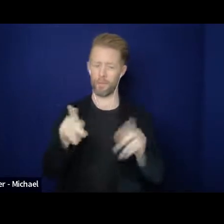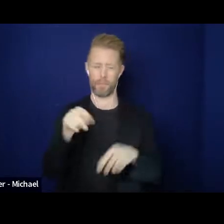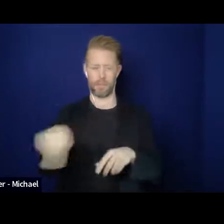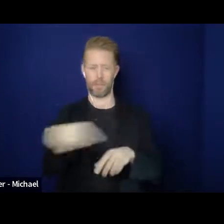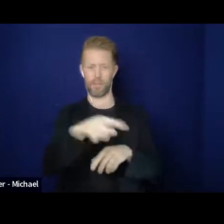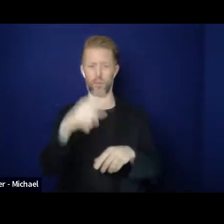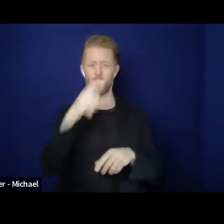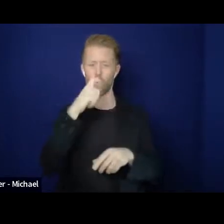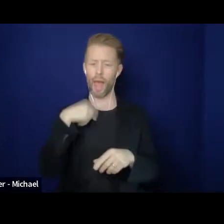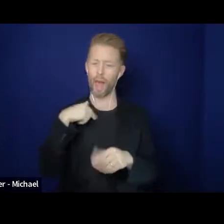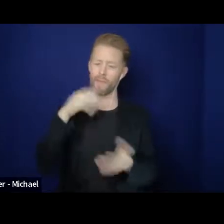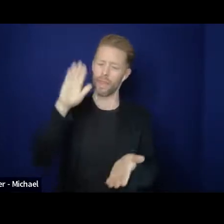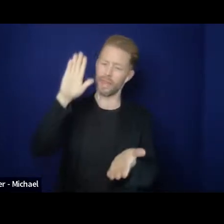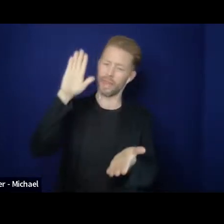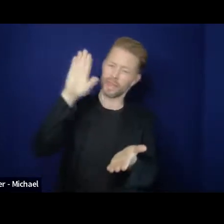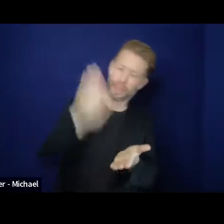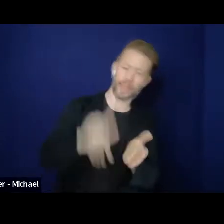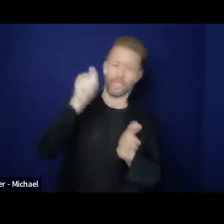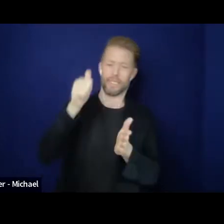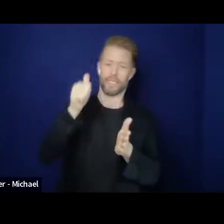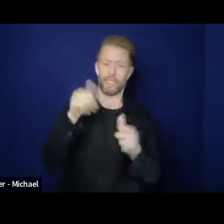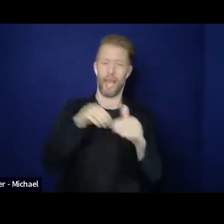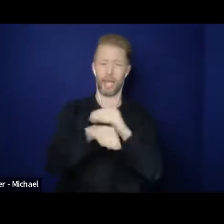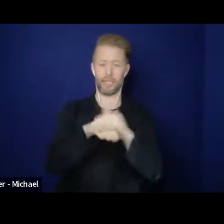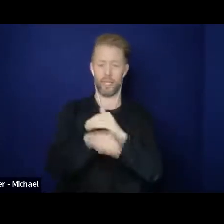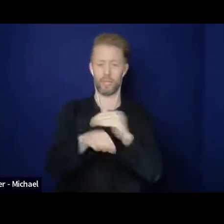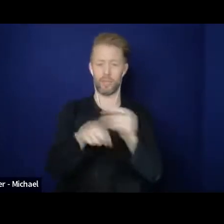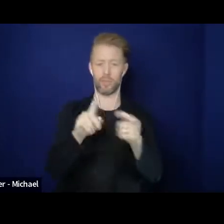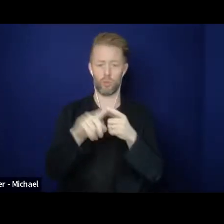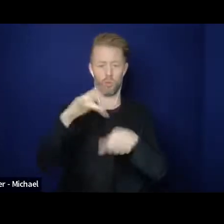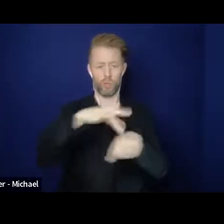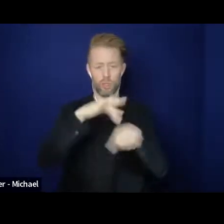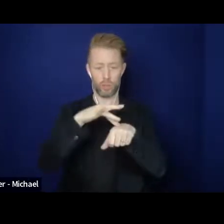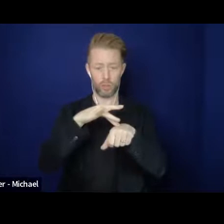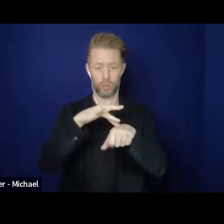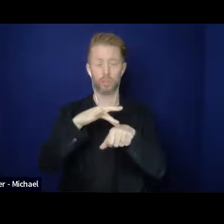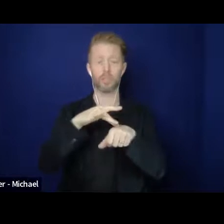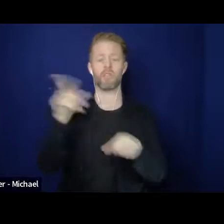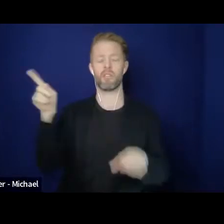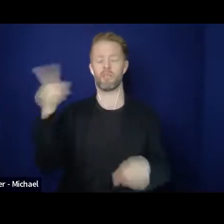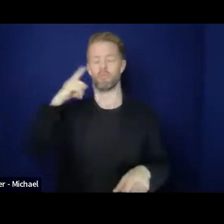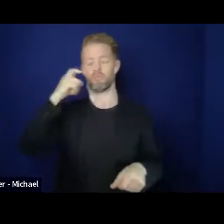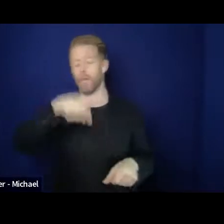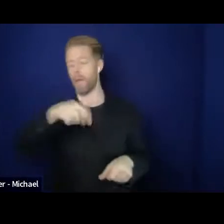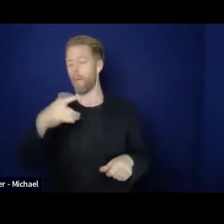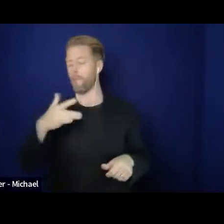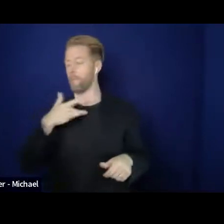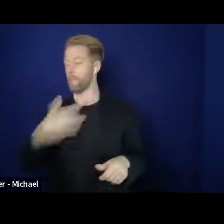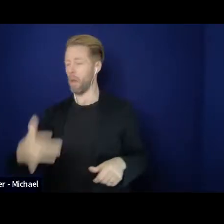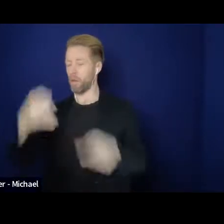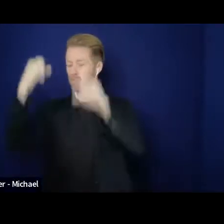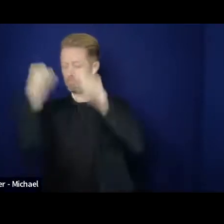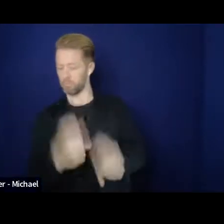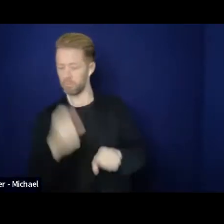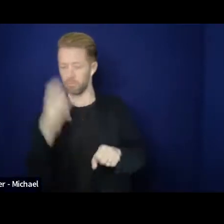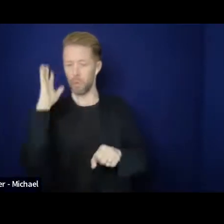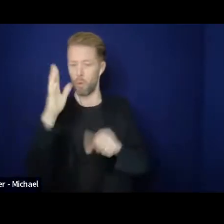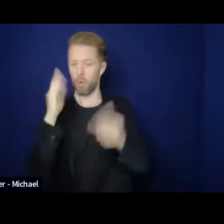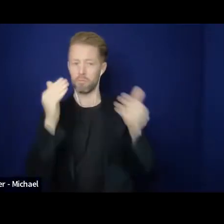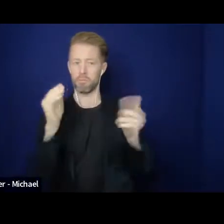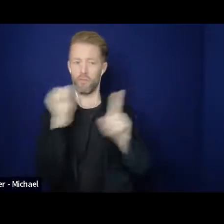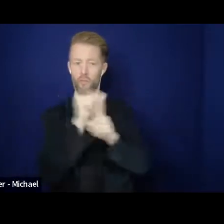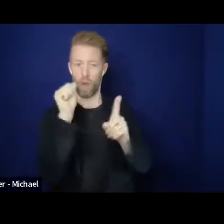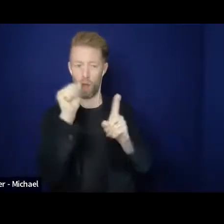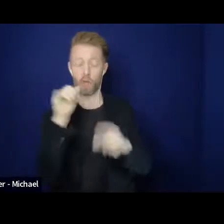are the most likely to be engaging in fraud. And that algorithmic surveillance and that means of monitoring and